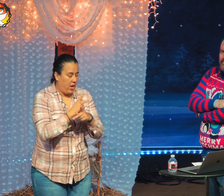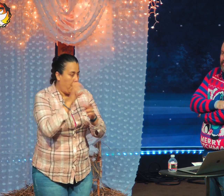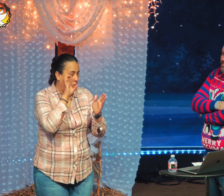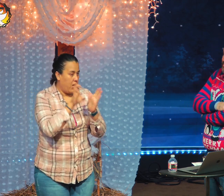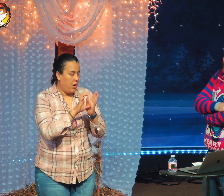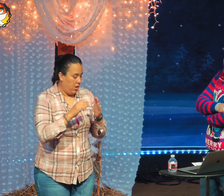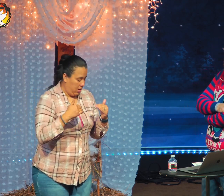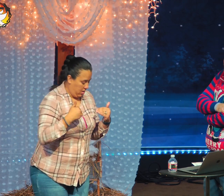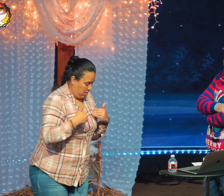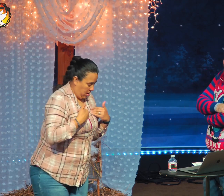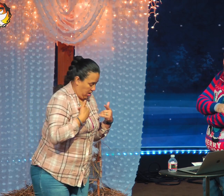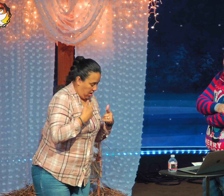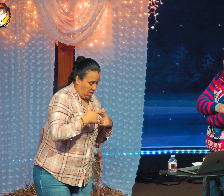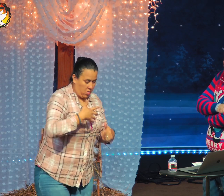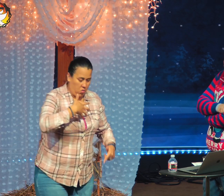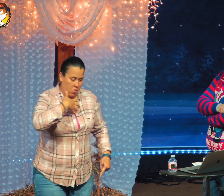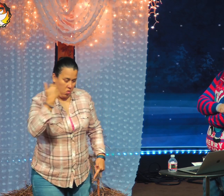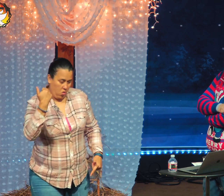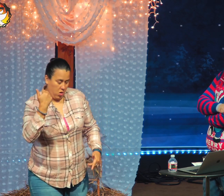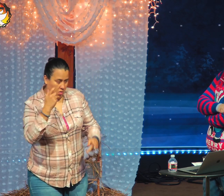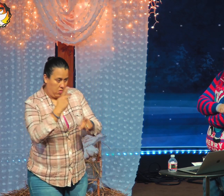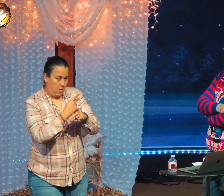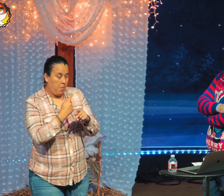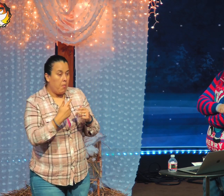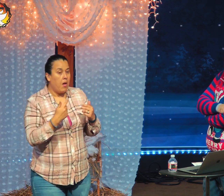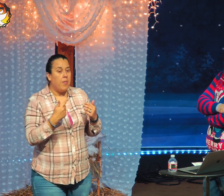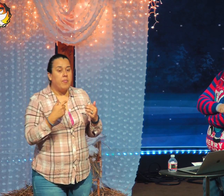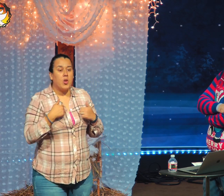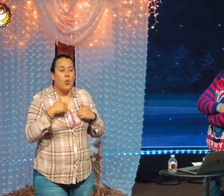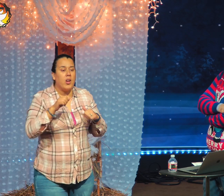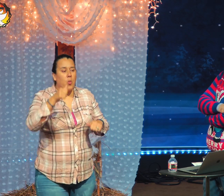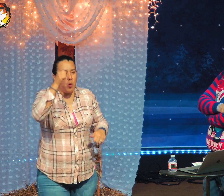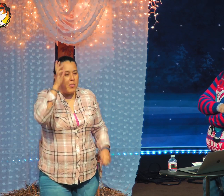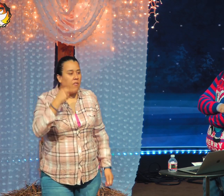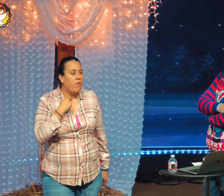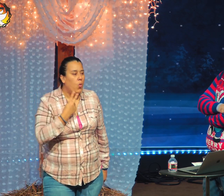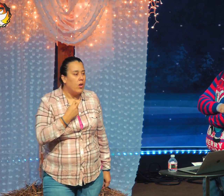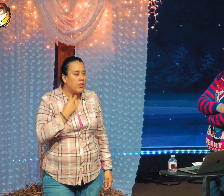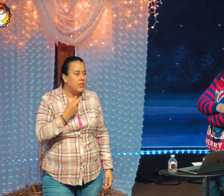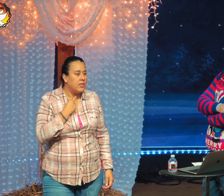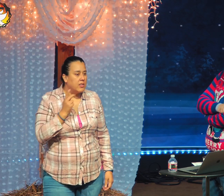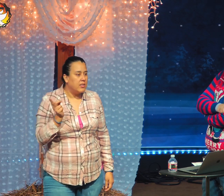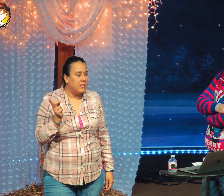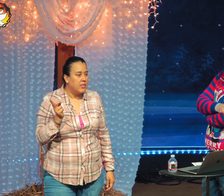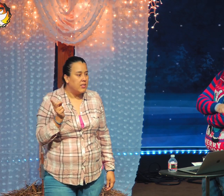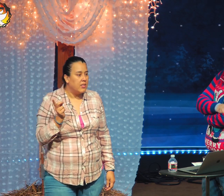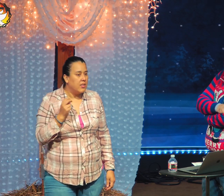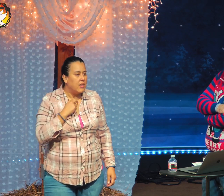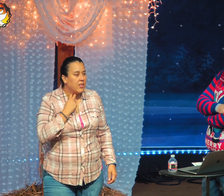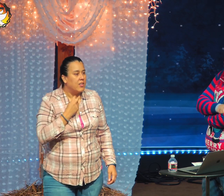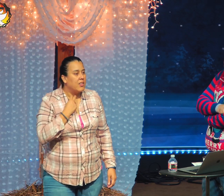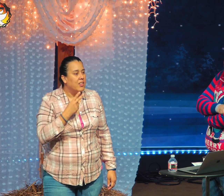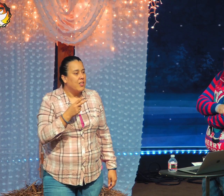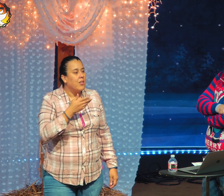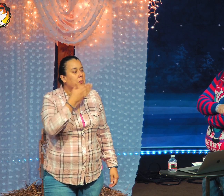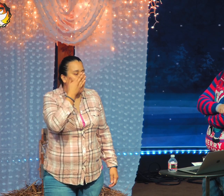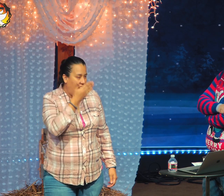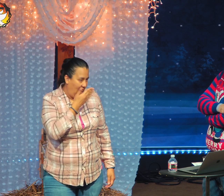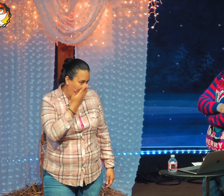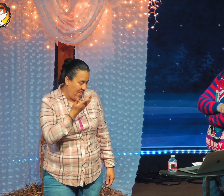gorilla saw the lady, and she happened to show up and ran to her and hugged her because they were able